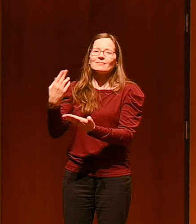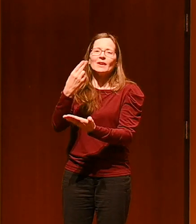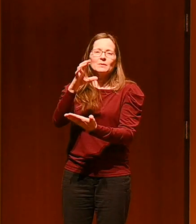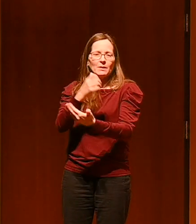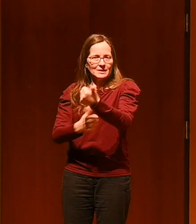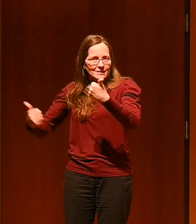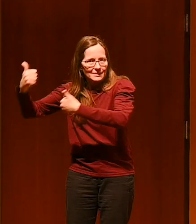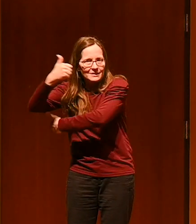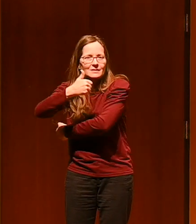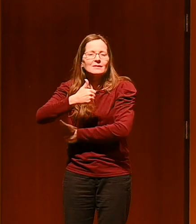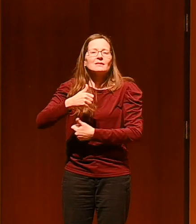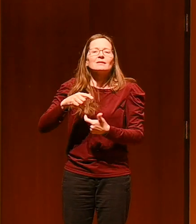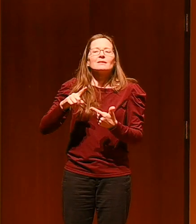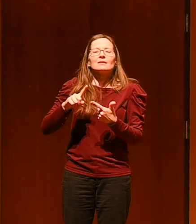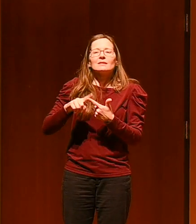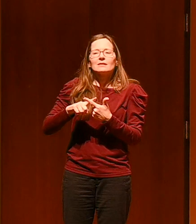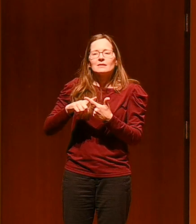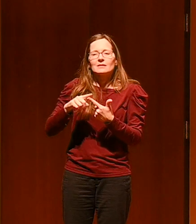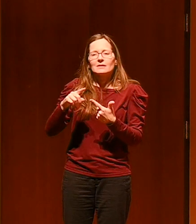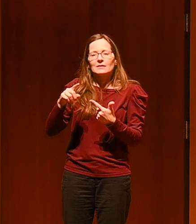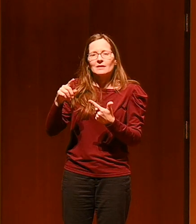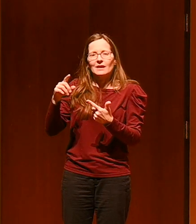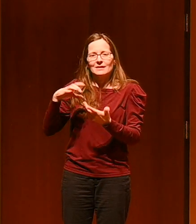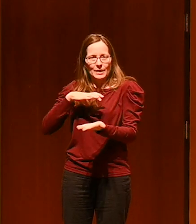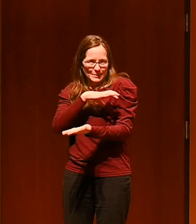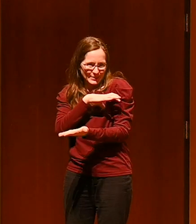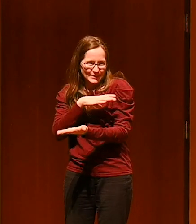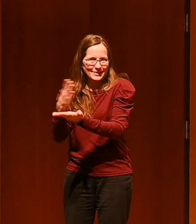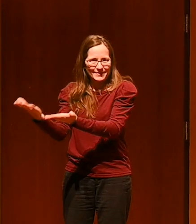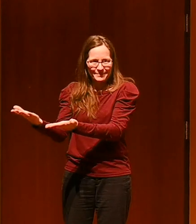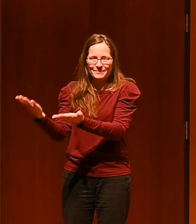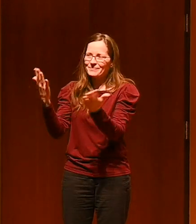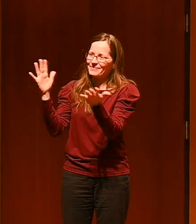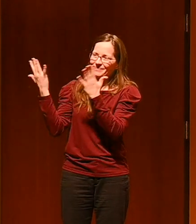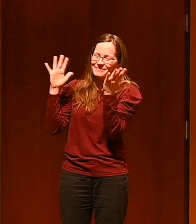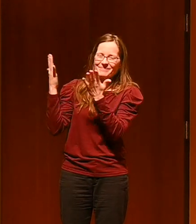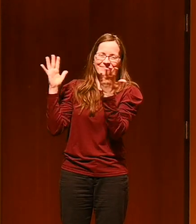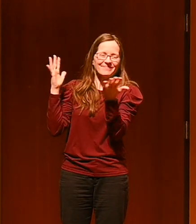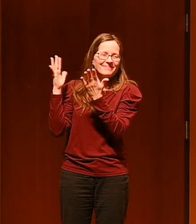is noticed and it's real, and we thank you so much.